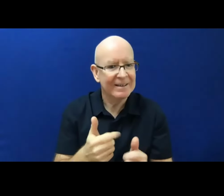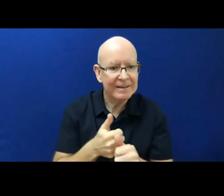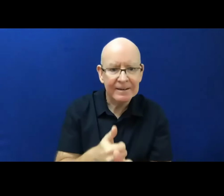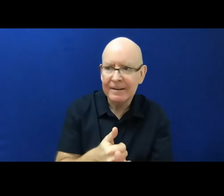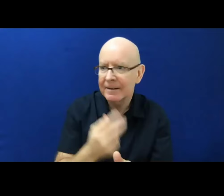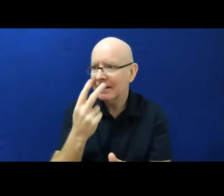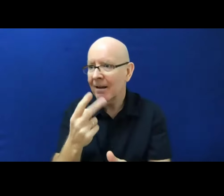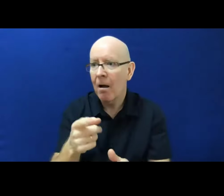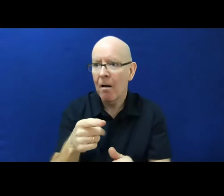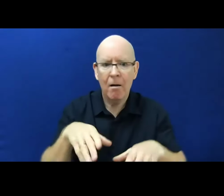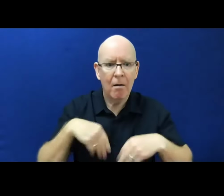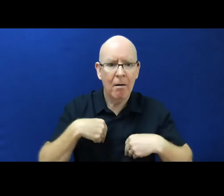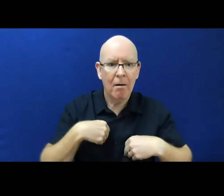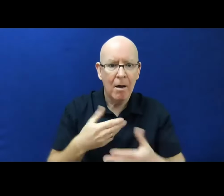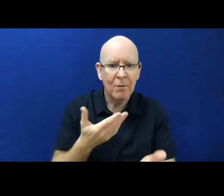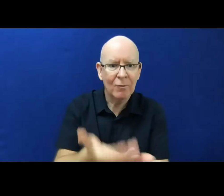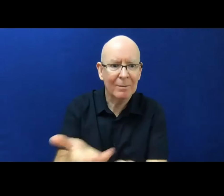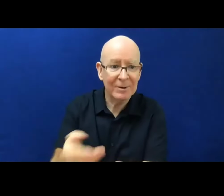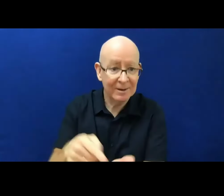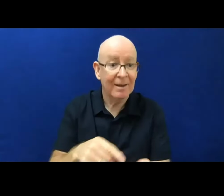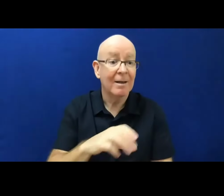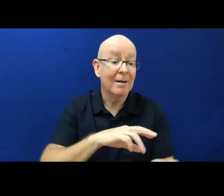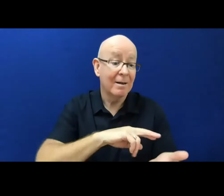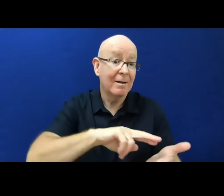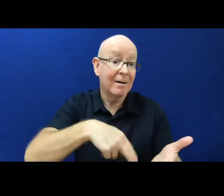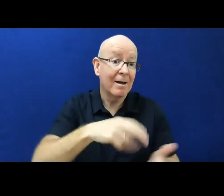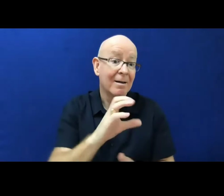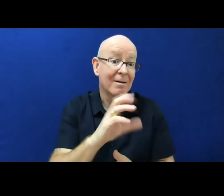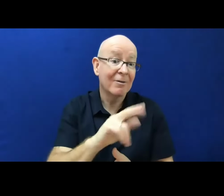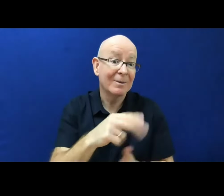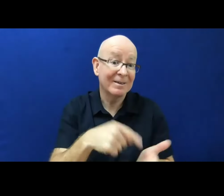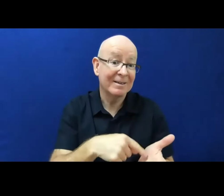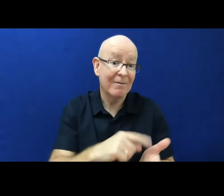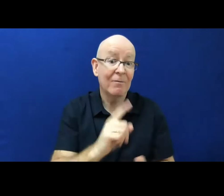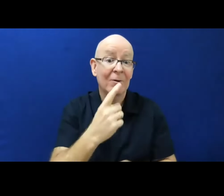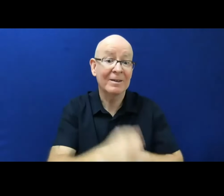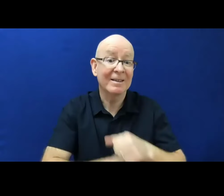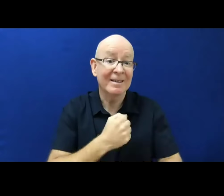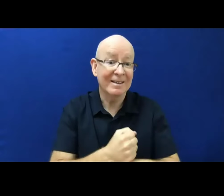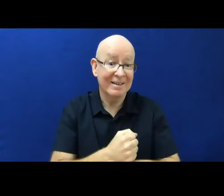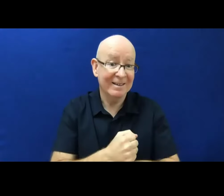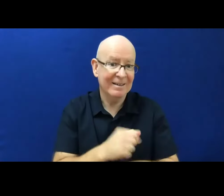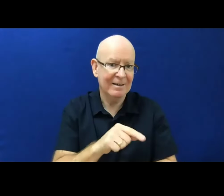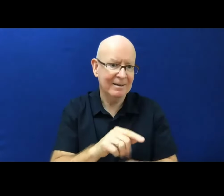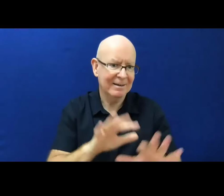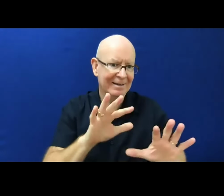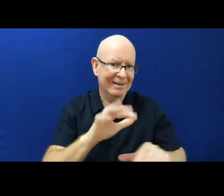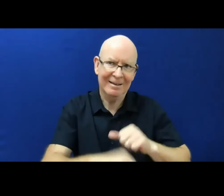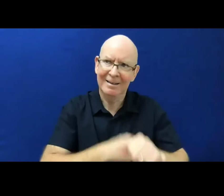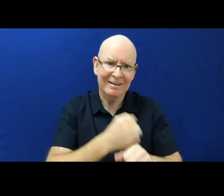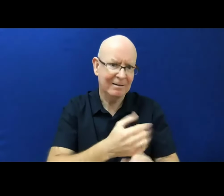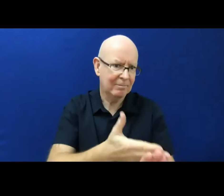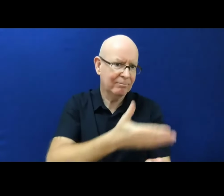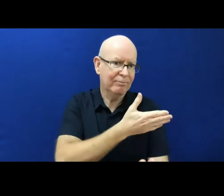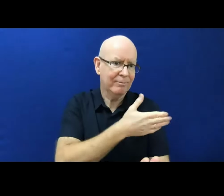to change disability policy. Why? Because so many countries in such a fast time, never before has a human rights